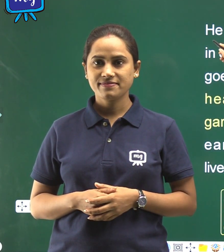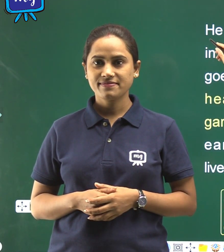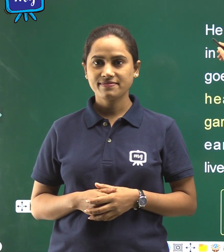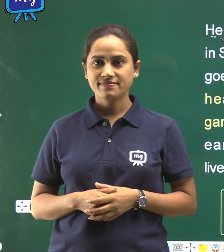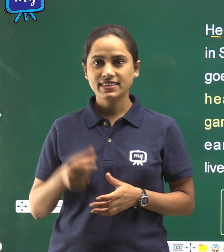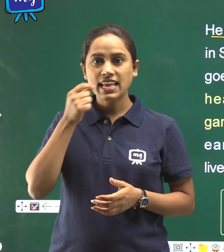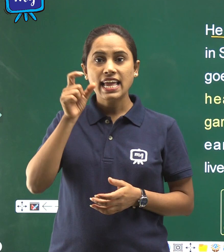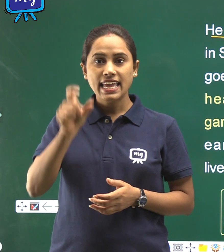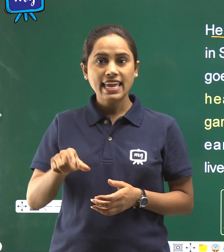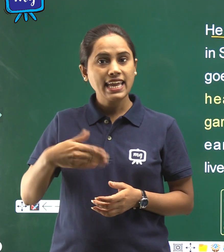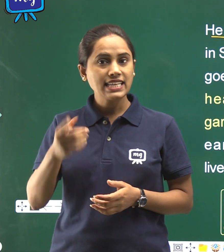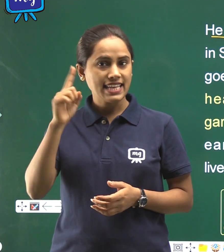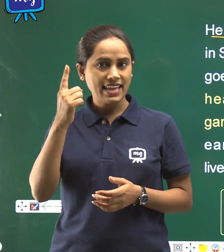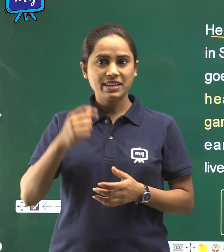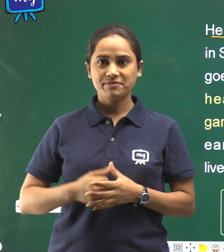He is a